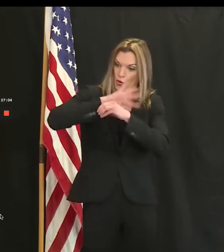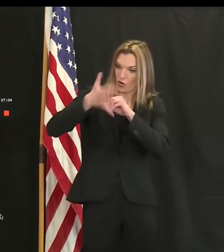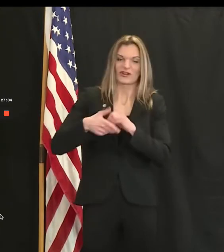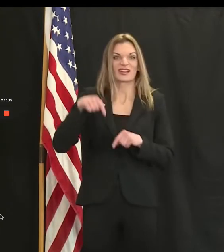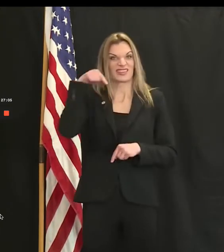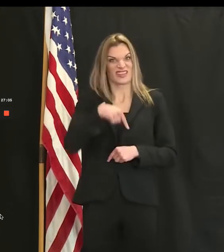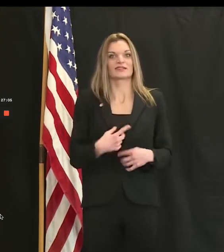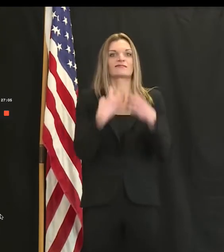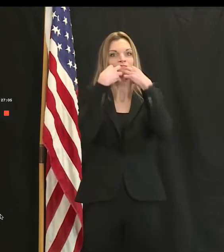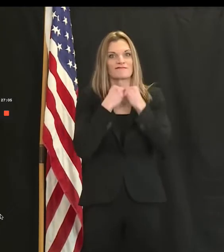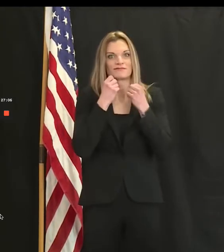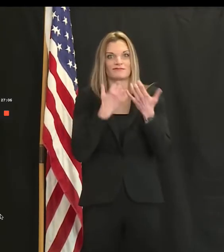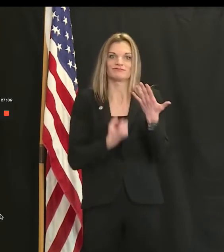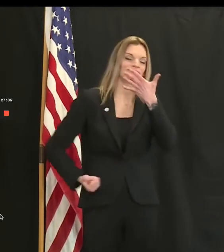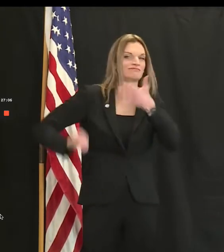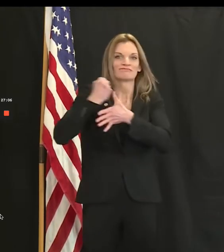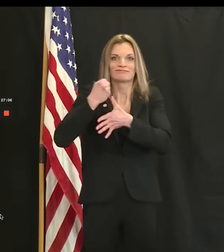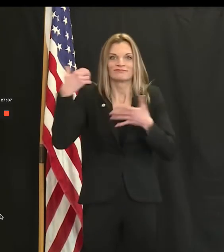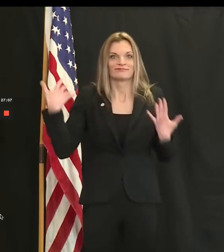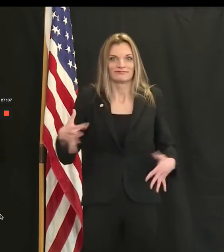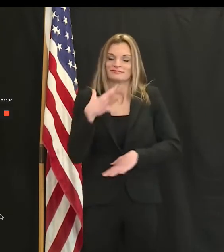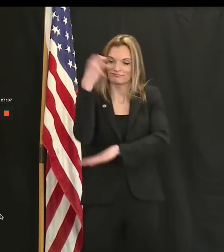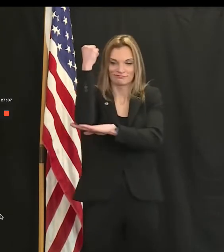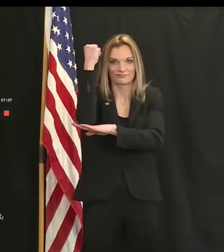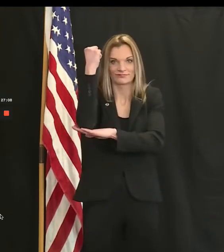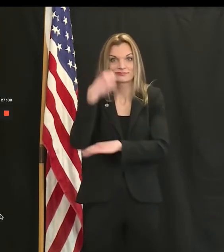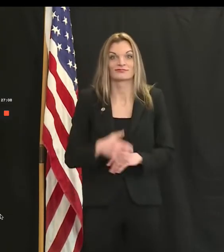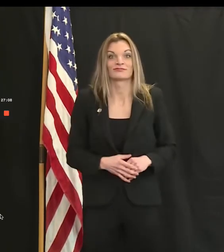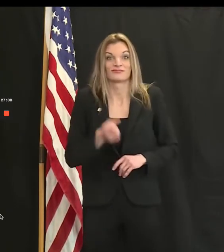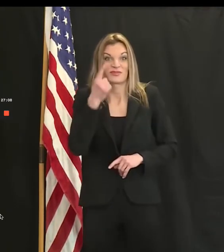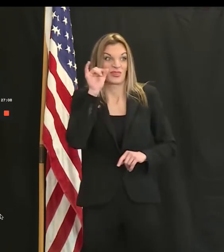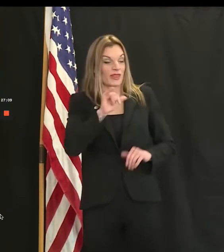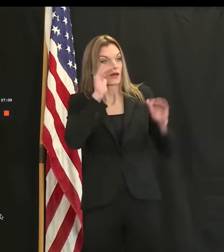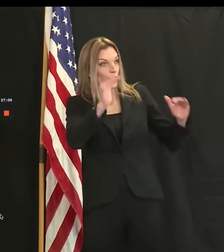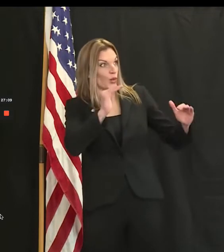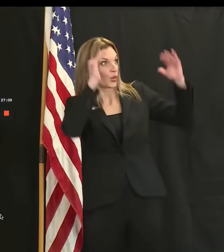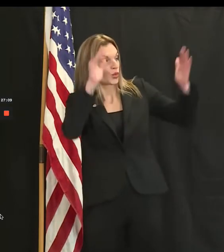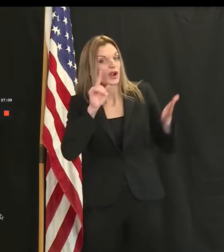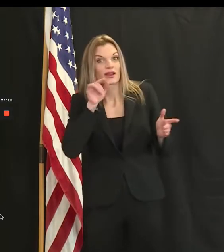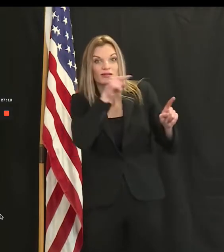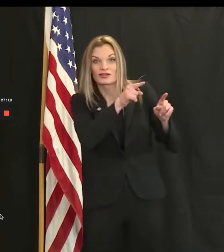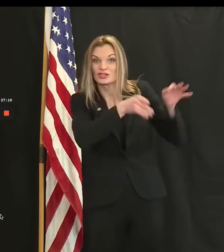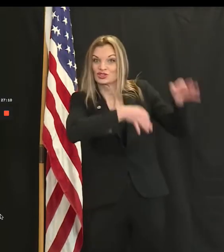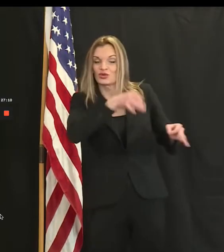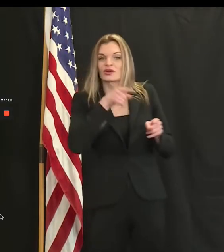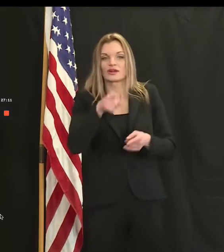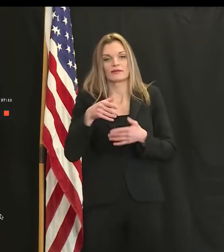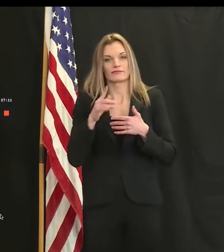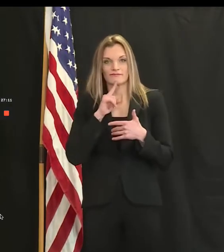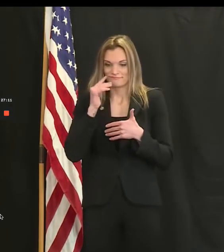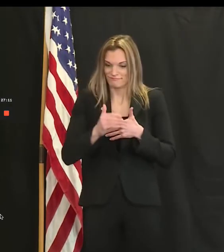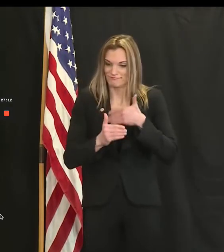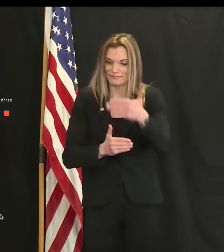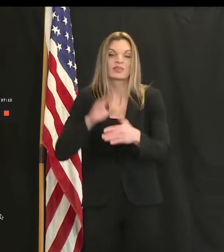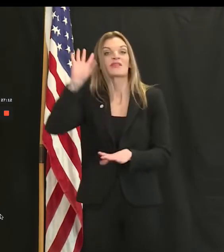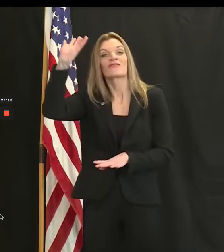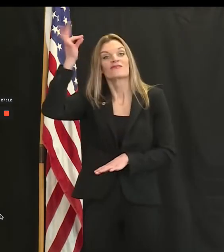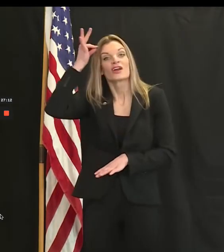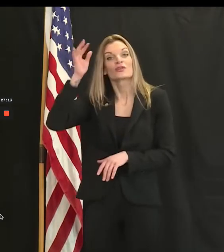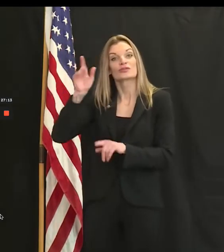proceeded. Grand jury is an investigative tool, and it's a process, as many of you know, the federal government uses